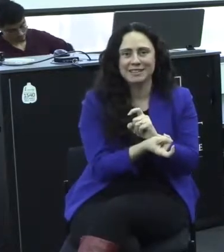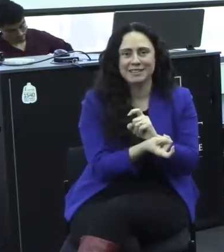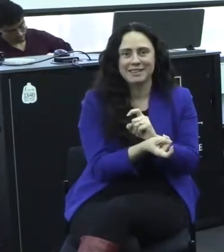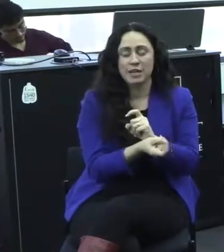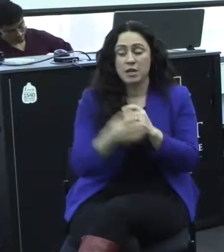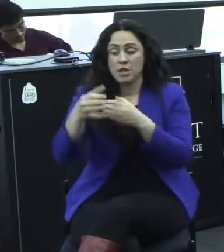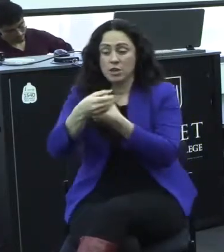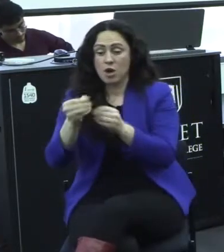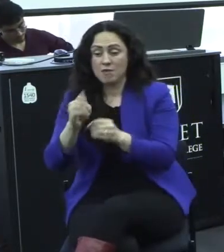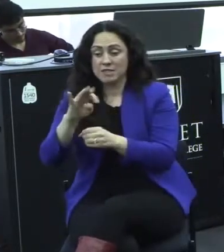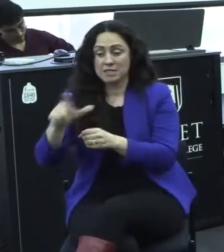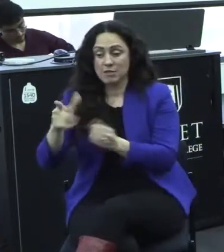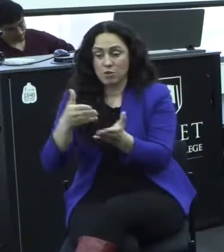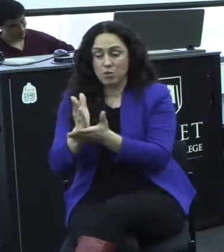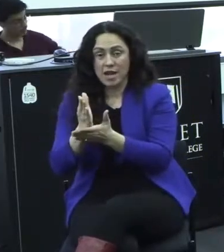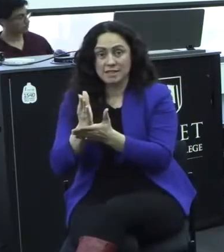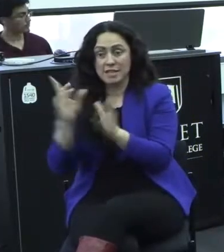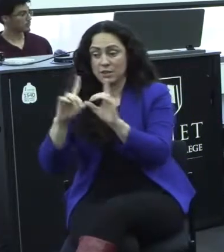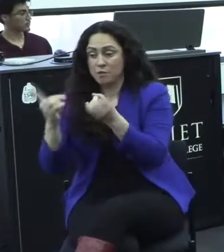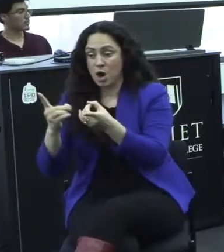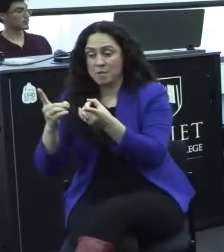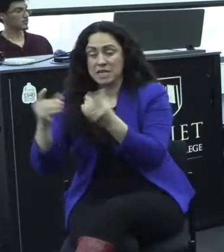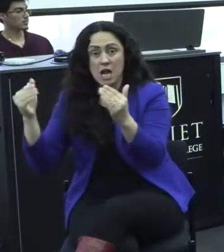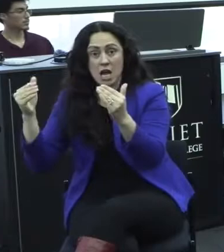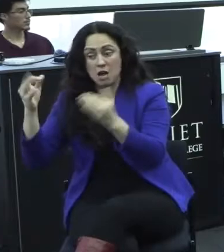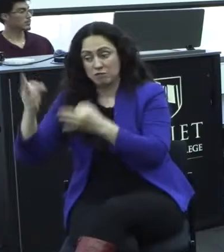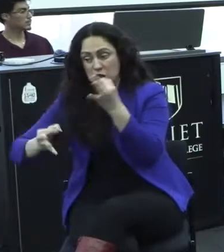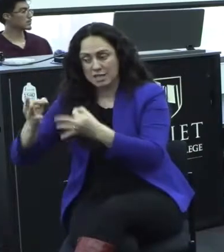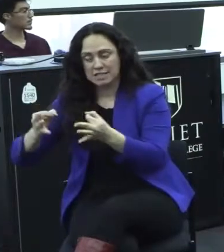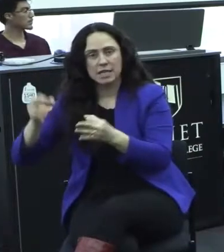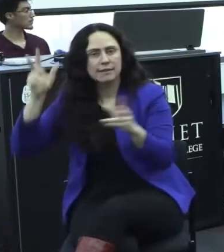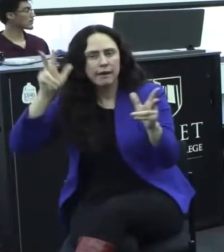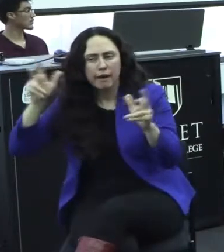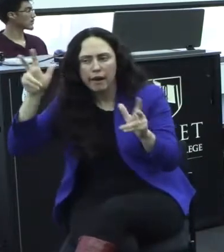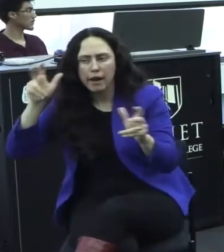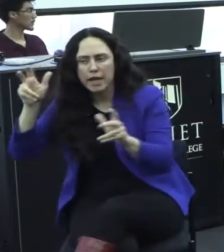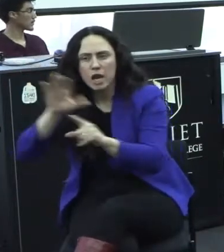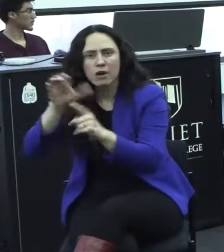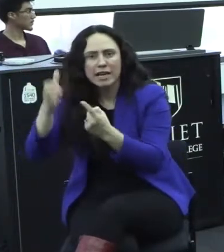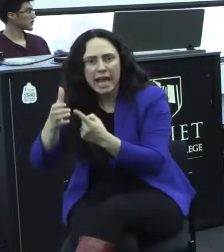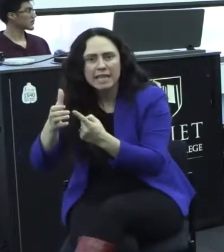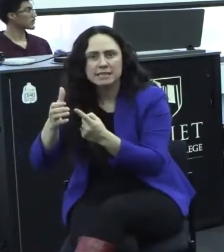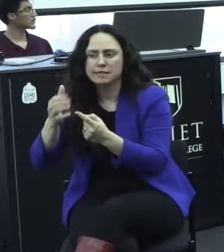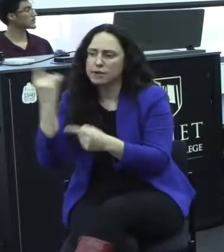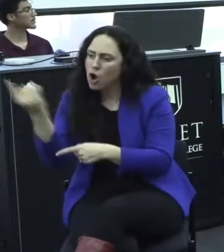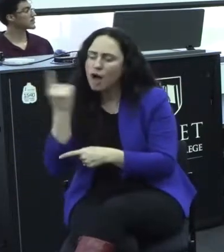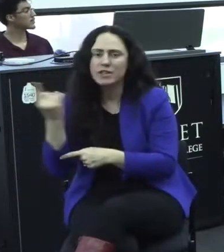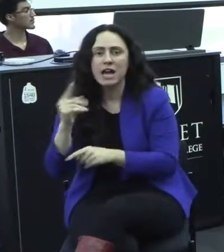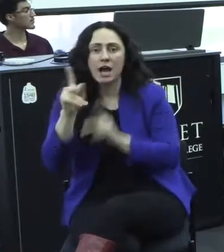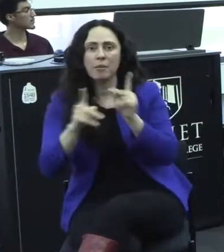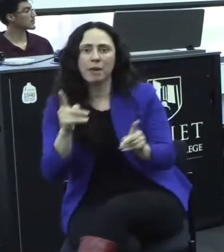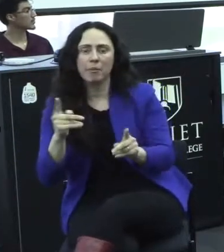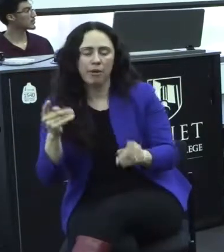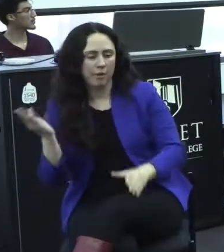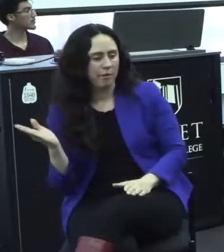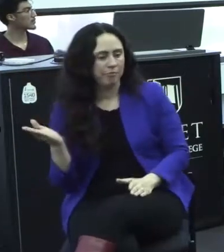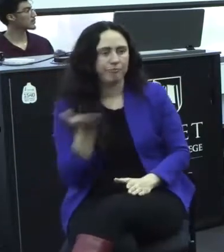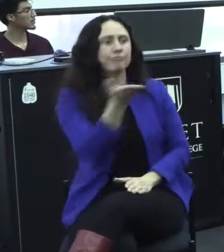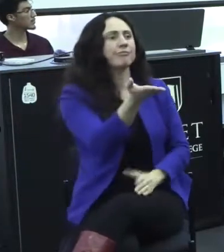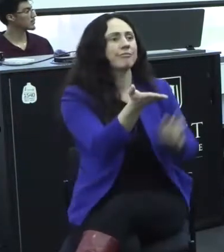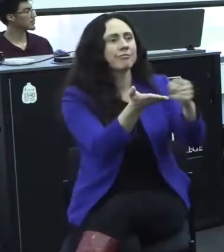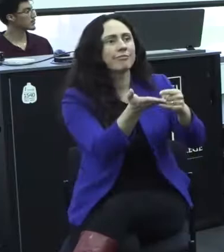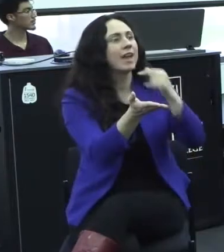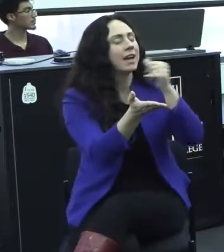of Civil Rights and the Department of Justice are hearing cases all the time that individuals bring up and say that this was something that was